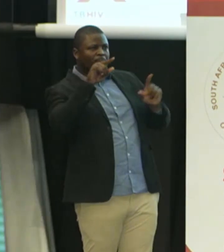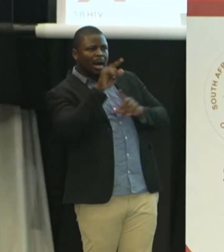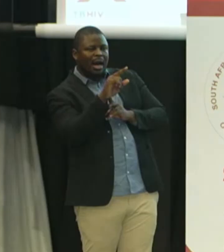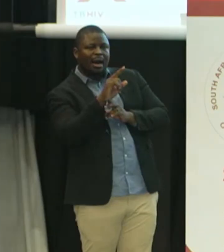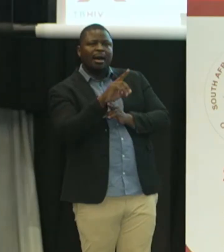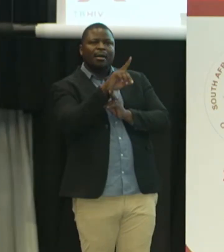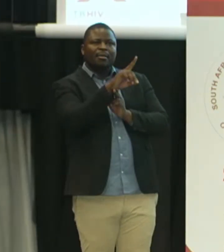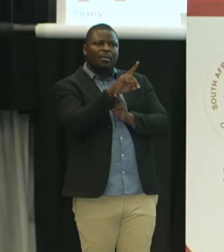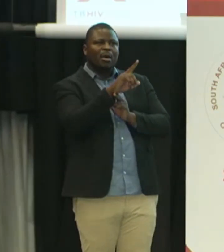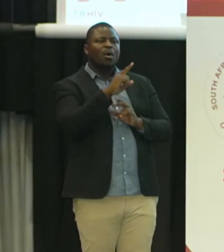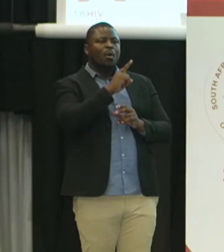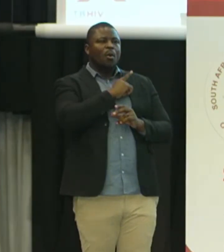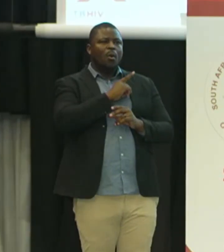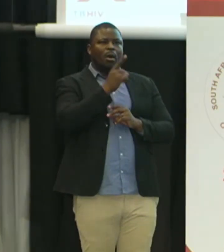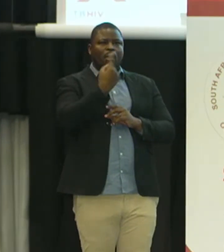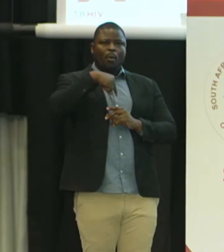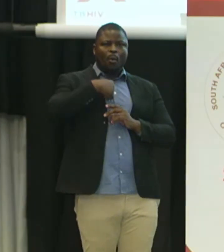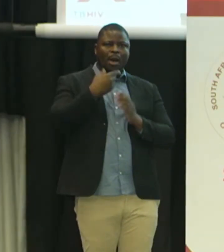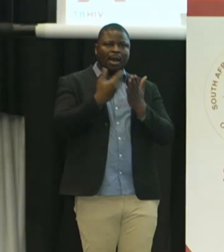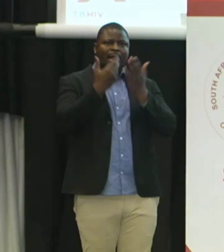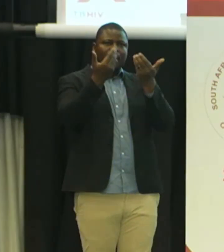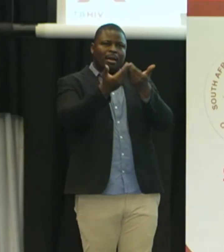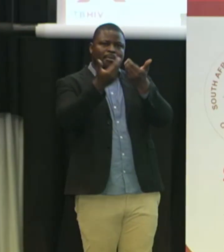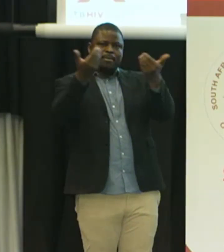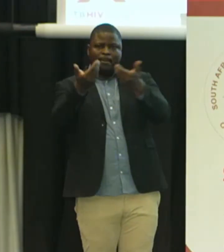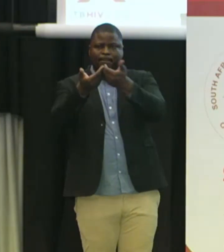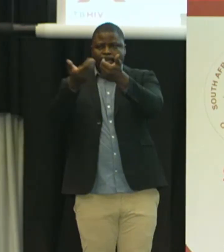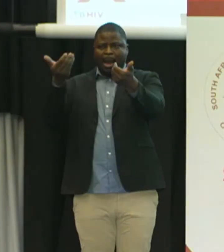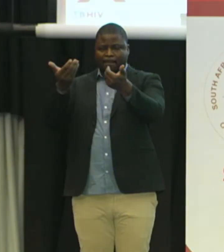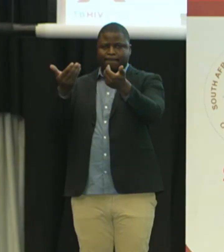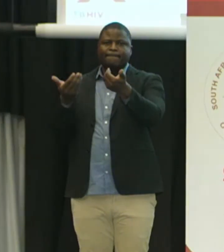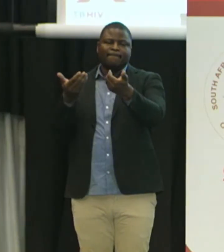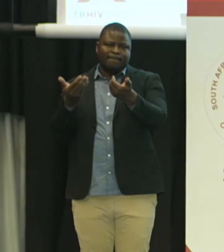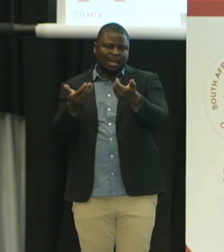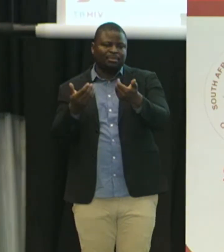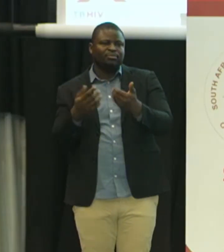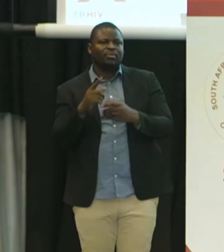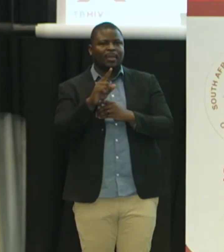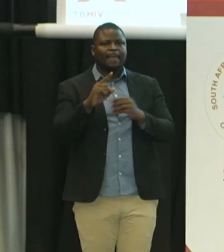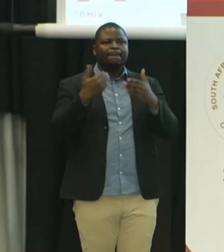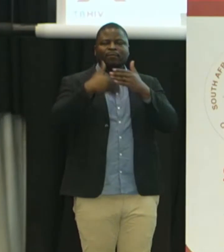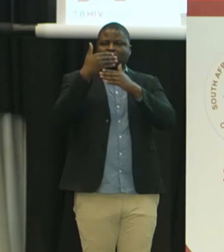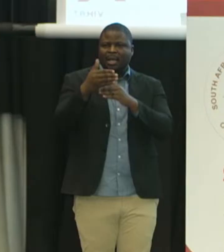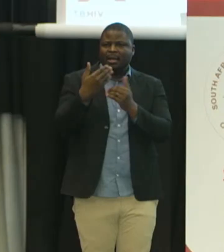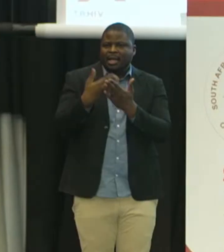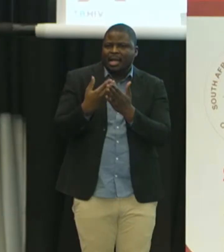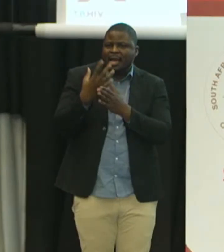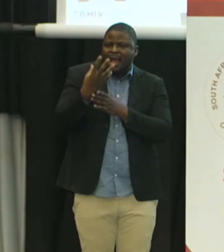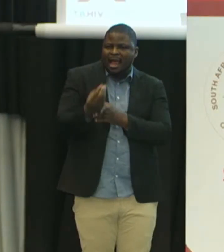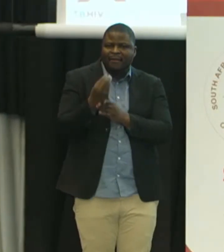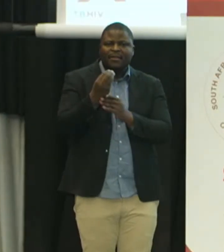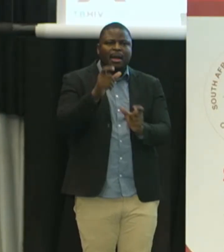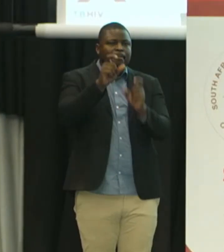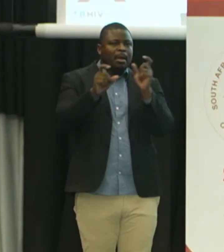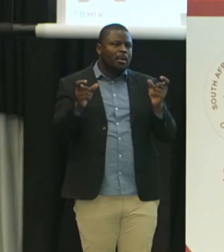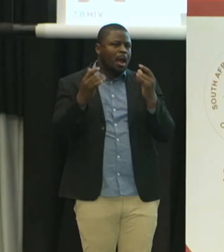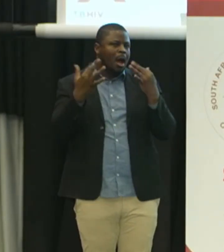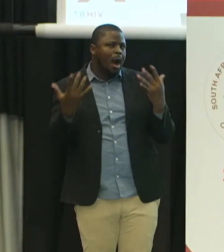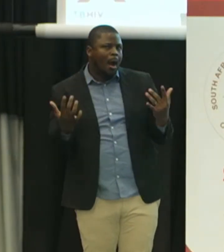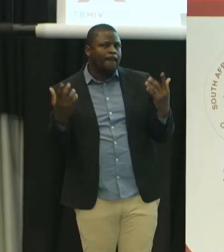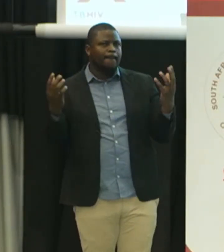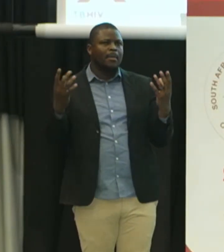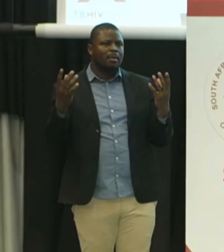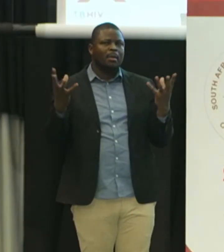data, so that we can extrapolate beyond the sample and therefore give kind of adjusted population